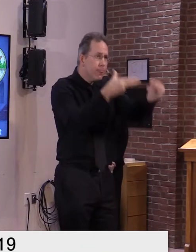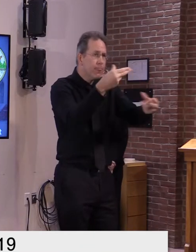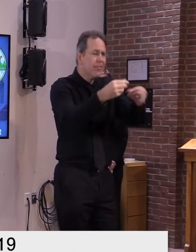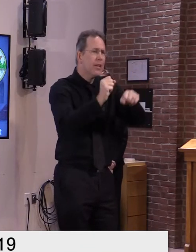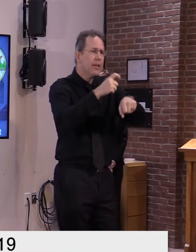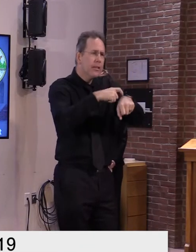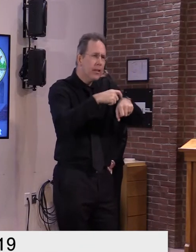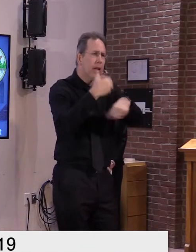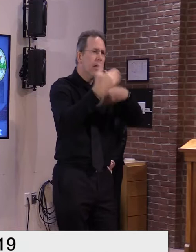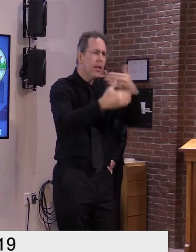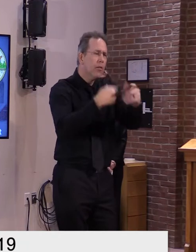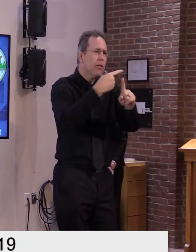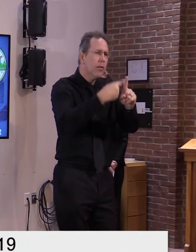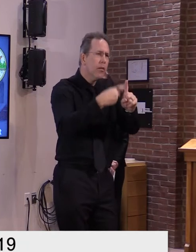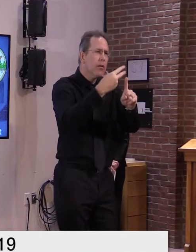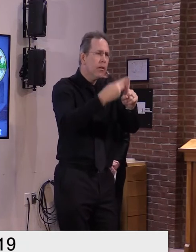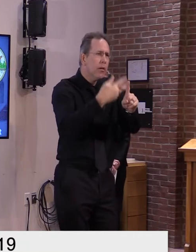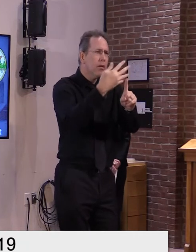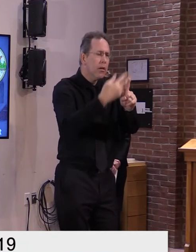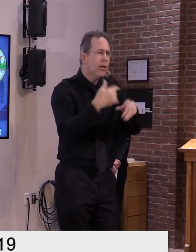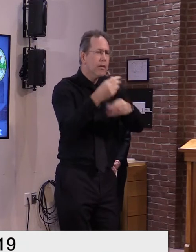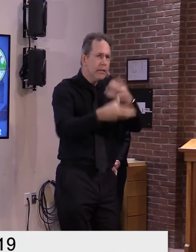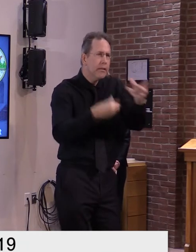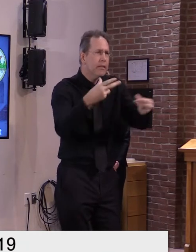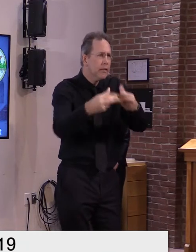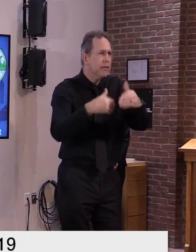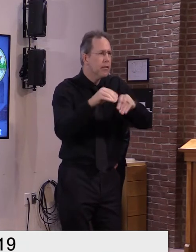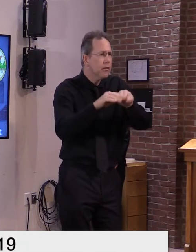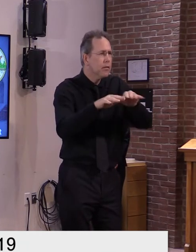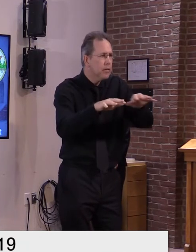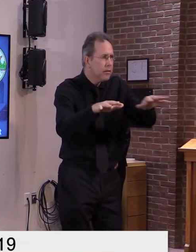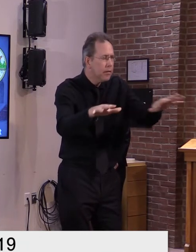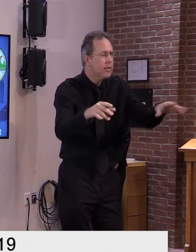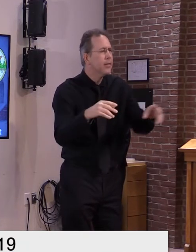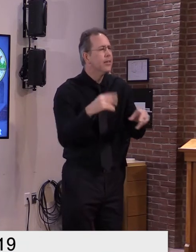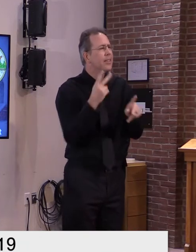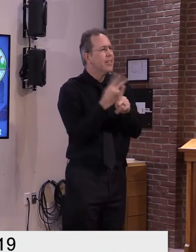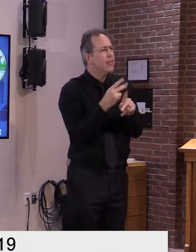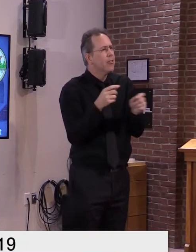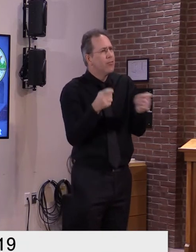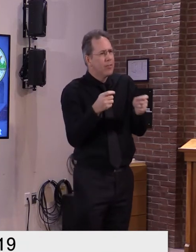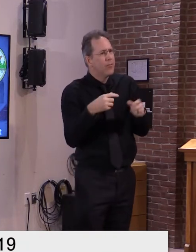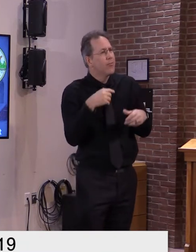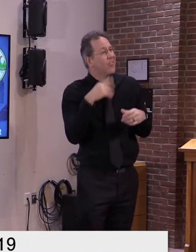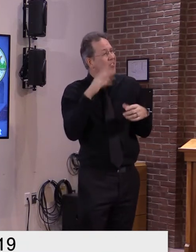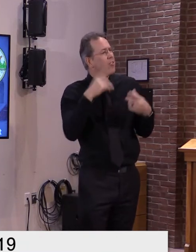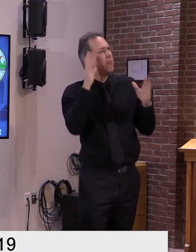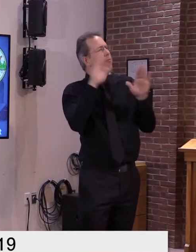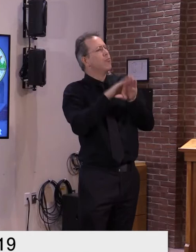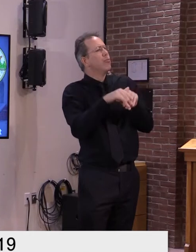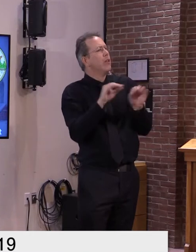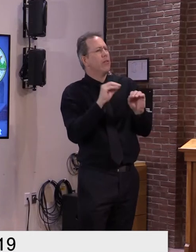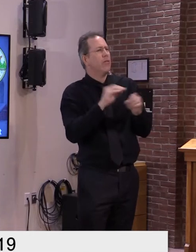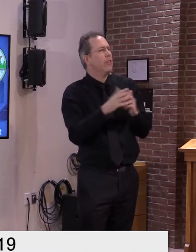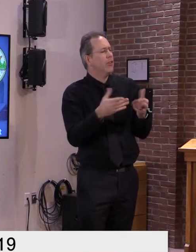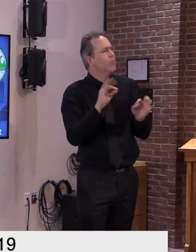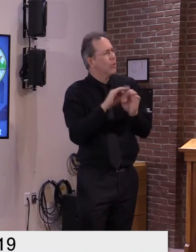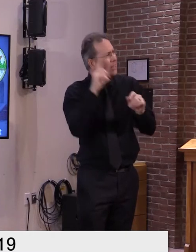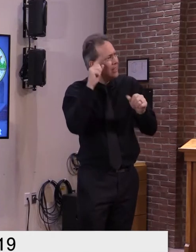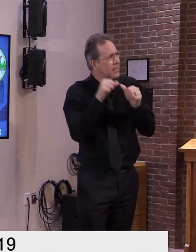we continue to deal with this pandemic as we have since March, watching the data and listening to the